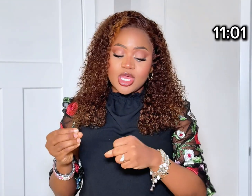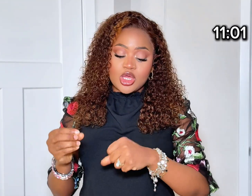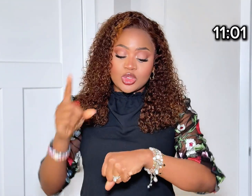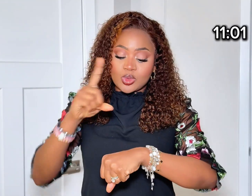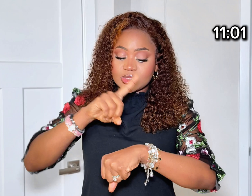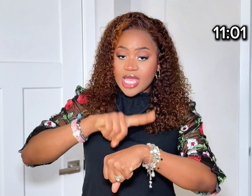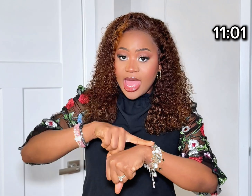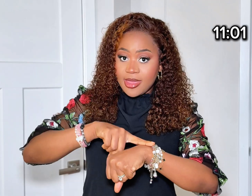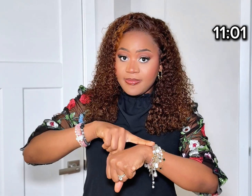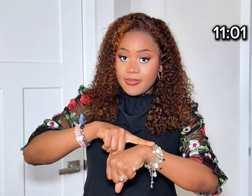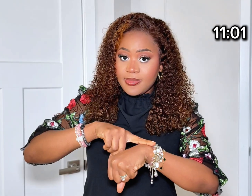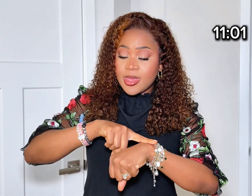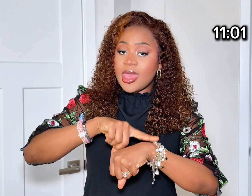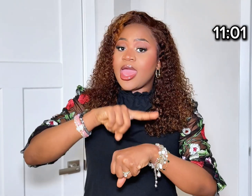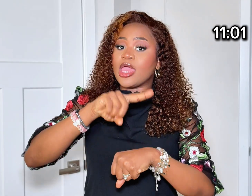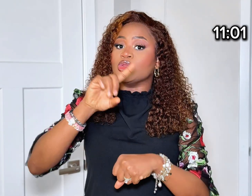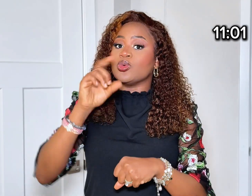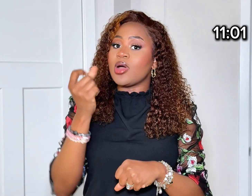You do time and you do